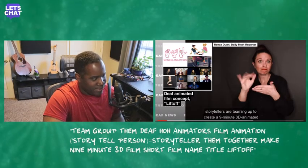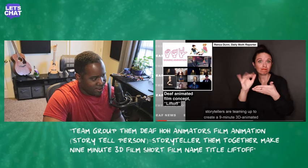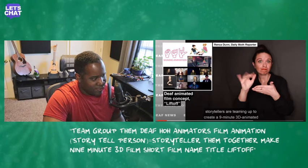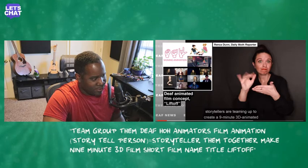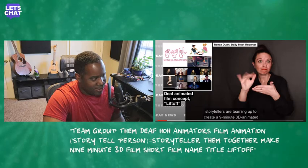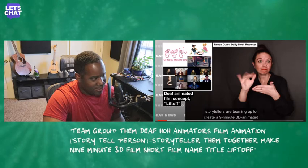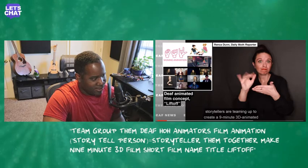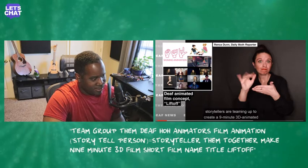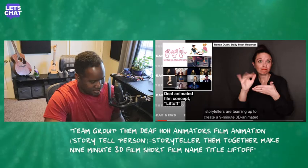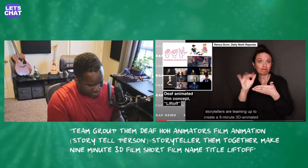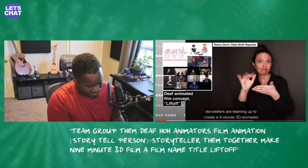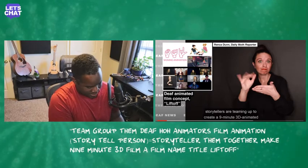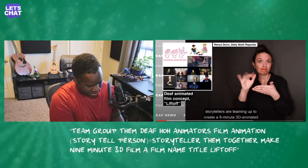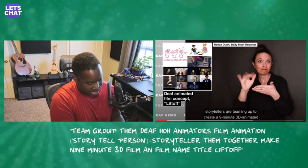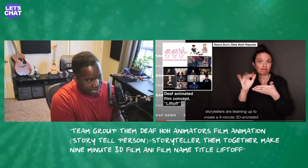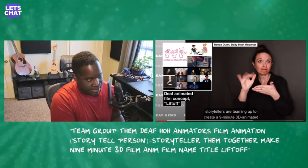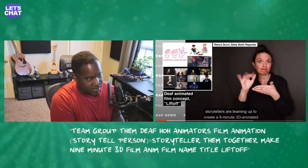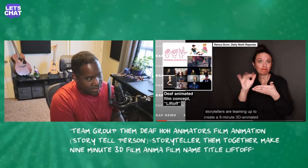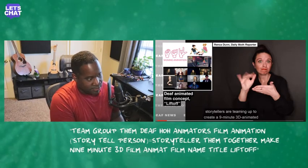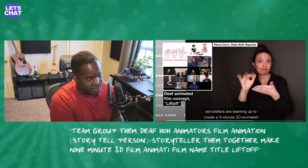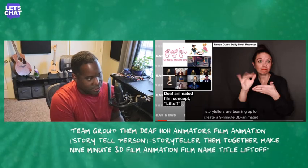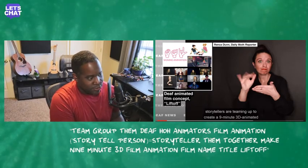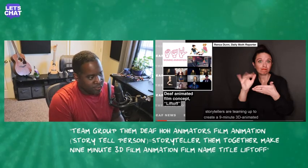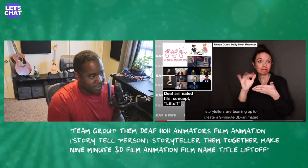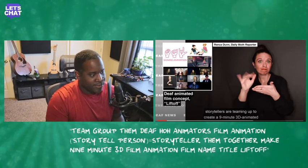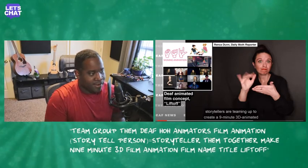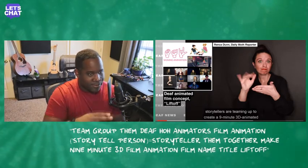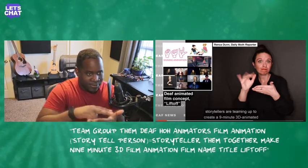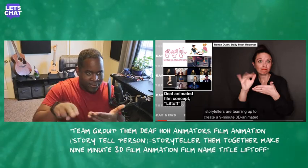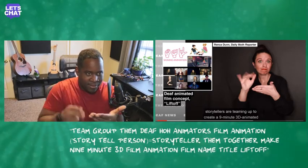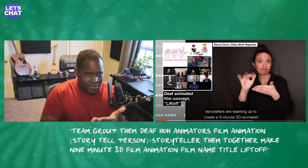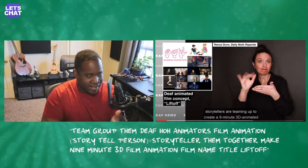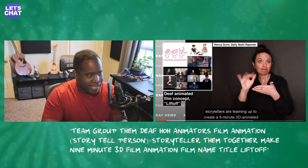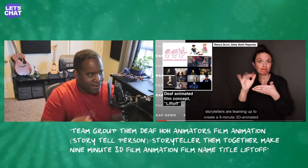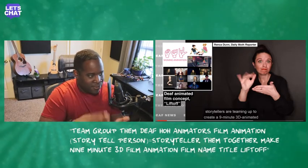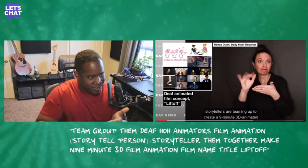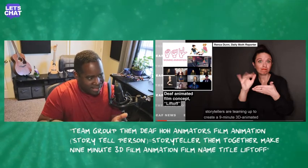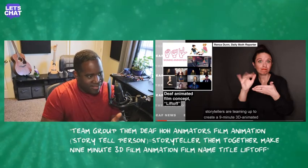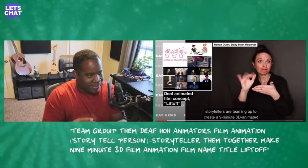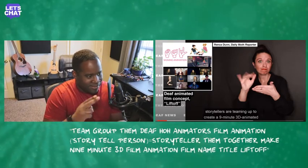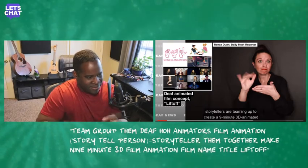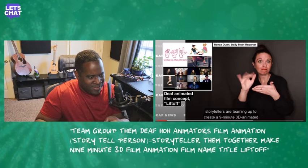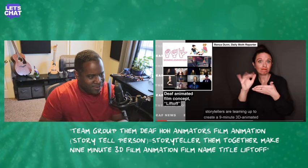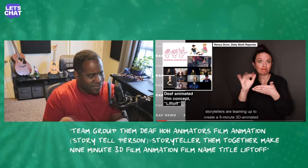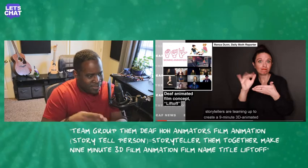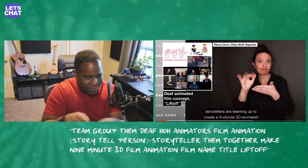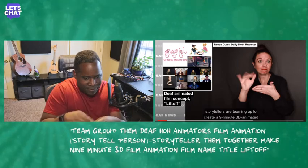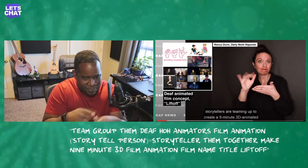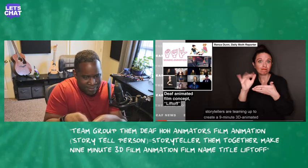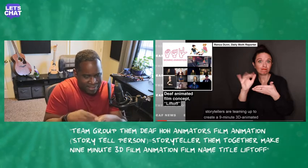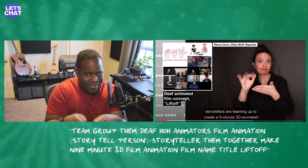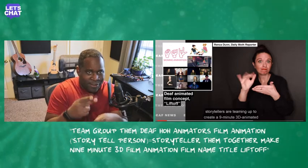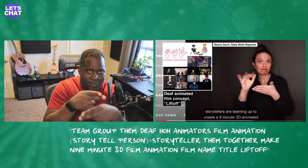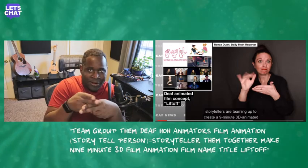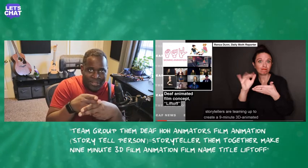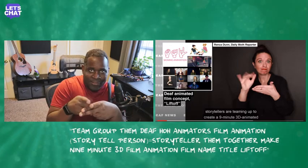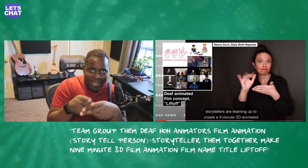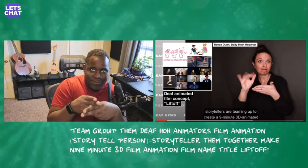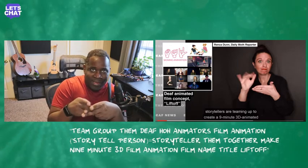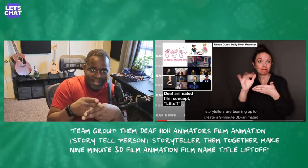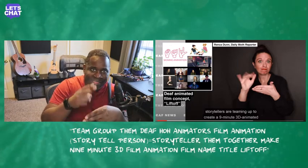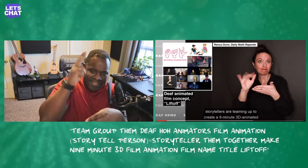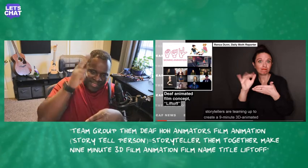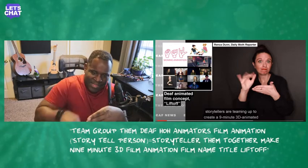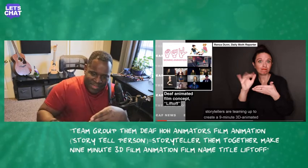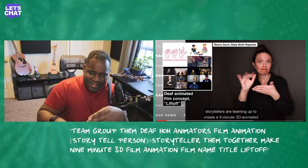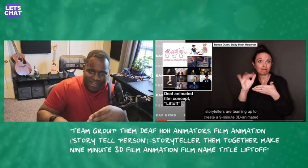That was not short. That's animation. Short looks different. Short looks like that or like this. There's different ways you can sign short. You can